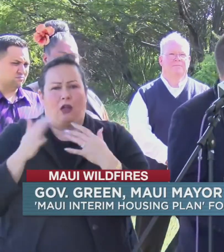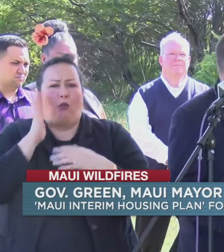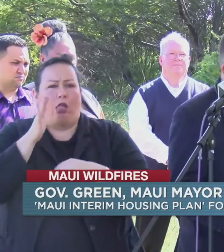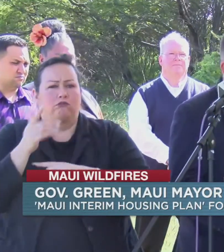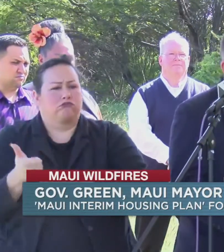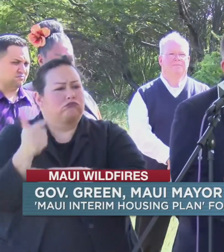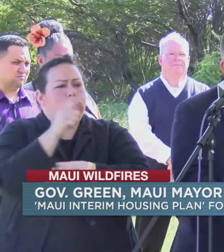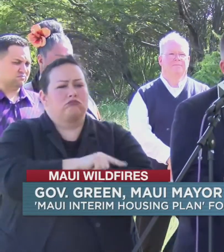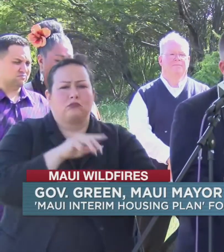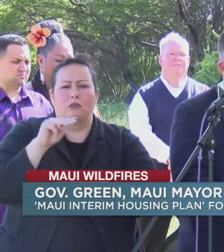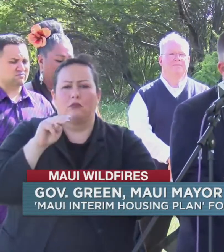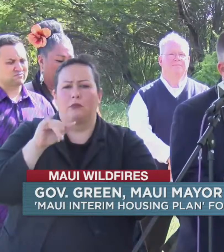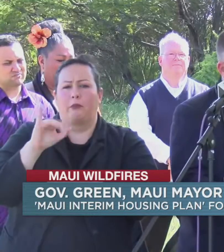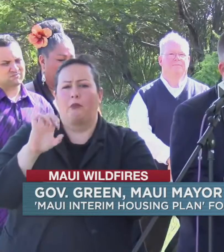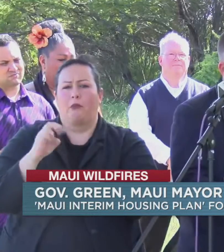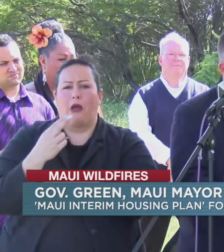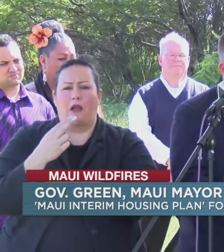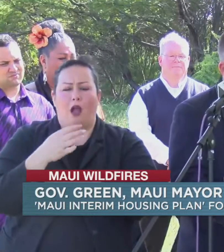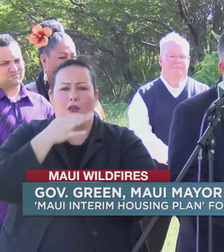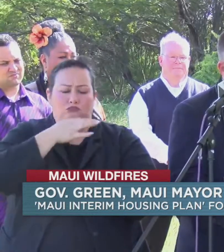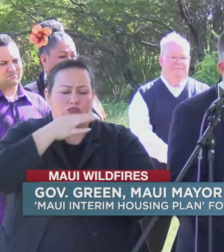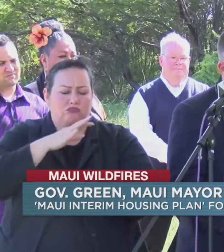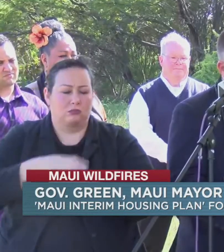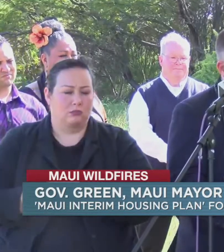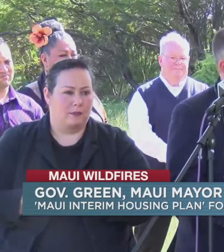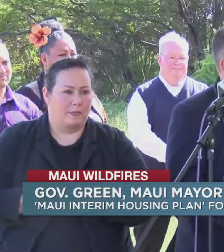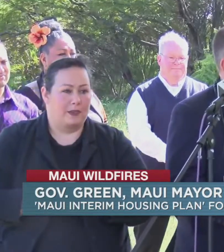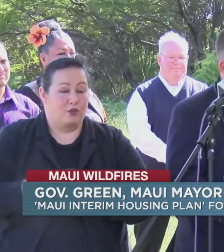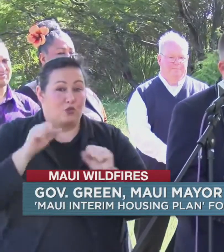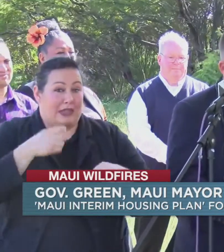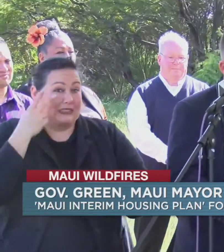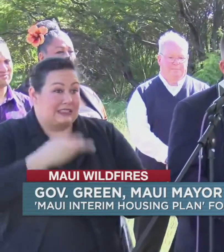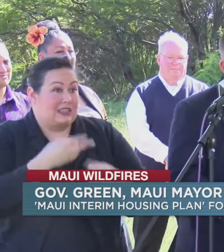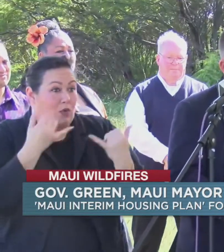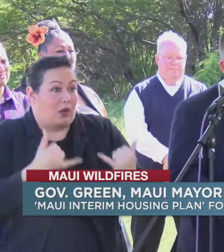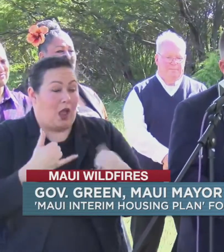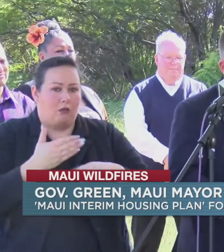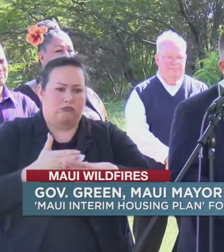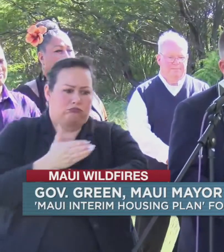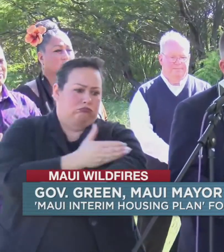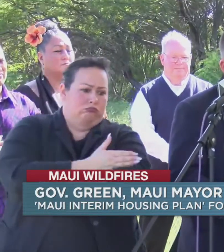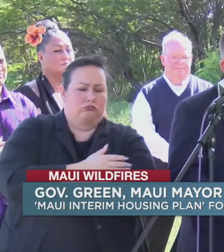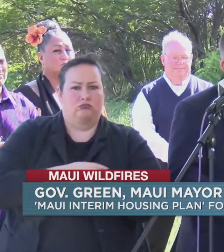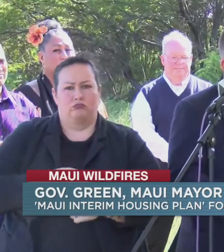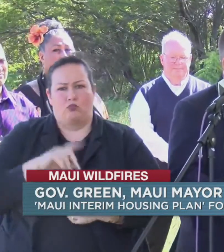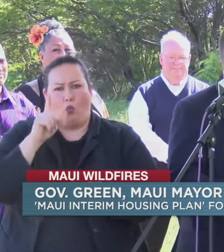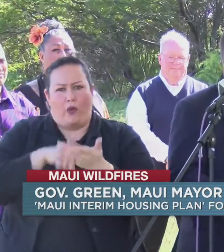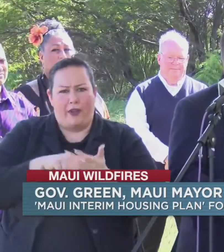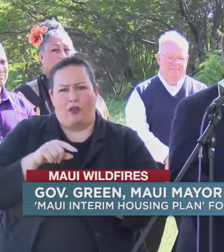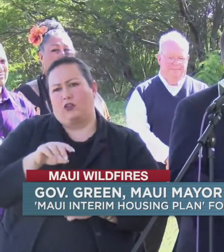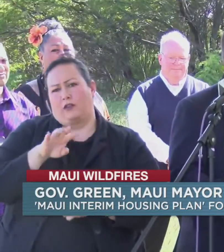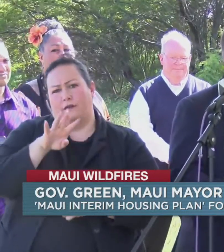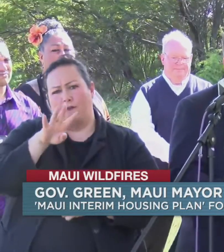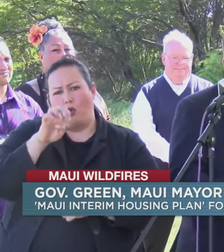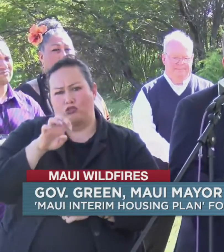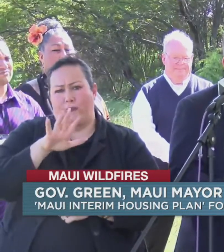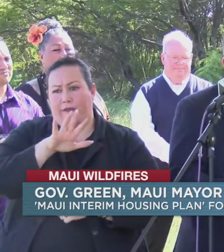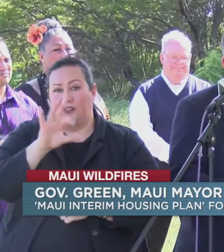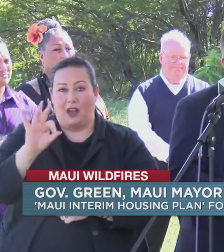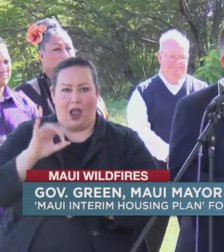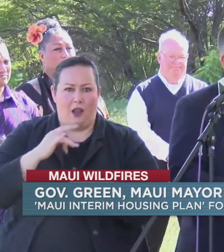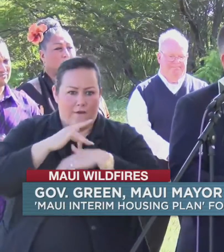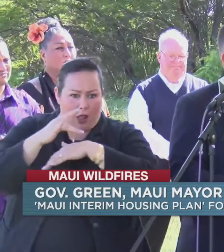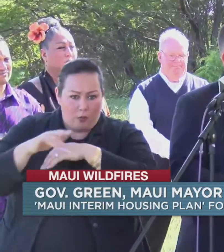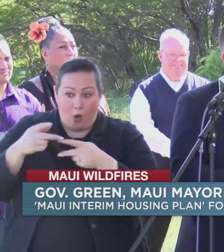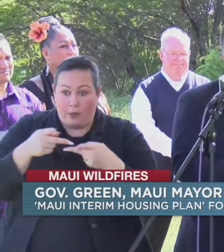can see what he's saying when he says that right now we're making progress and we're now up to 1,459 available spaces for people to